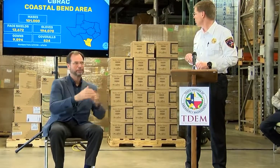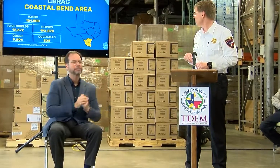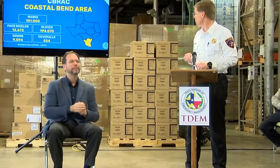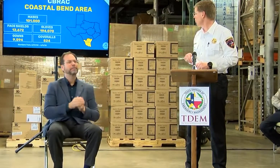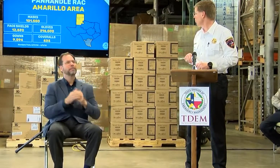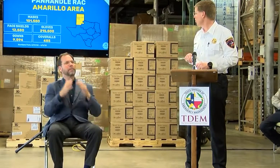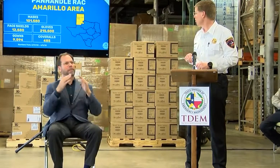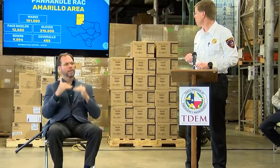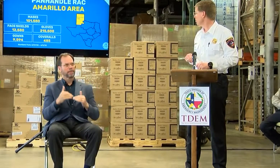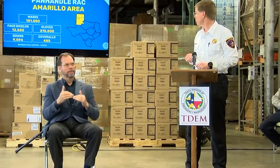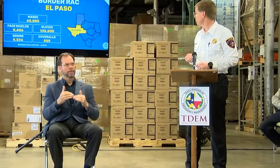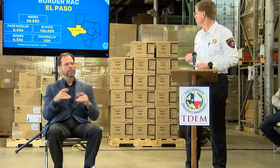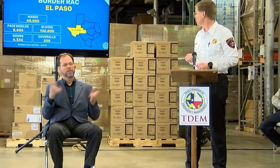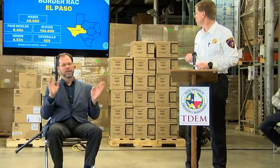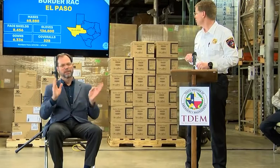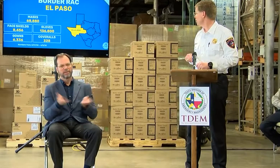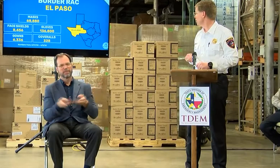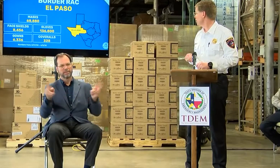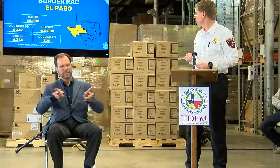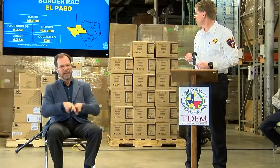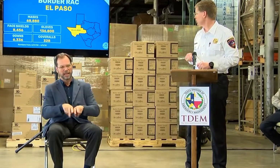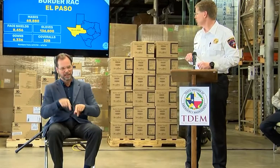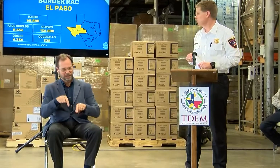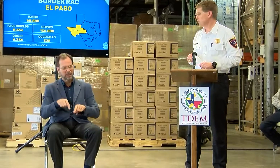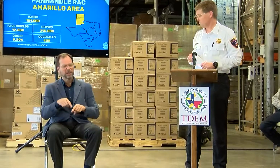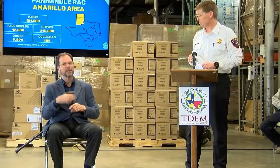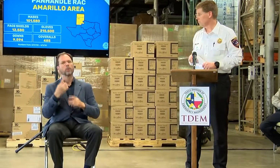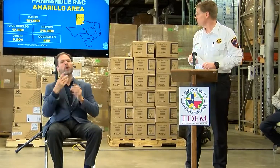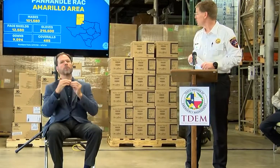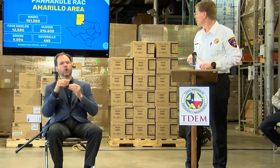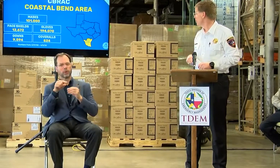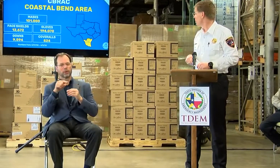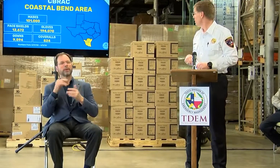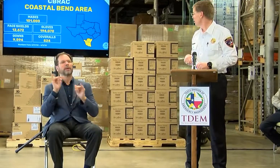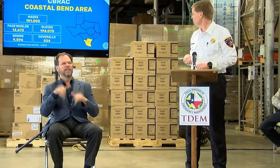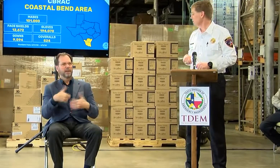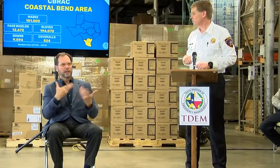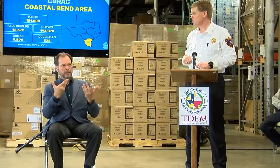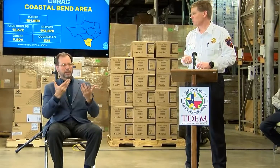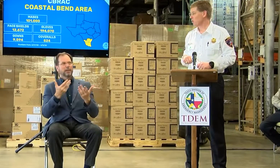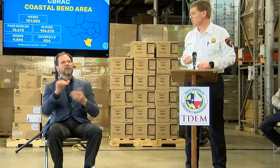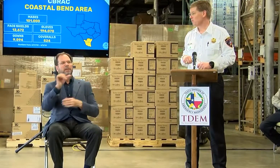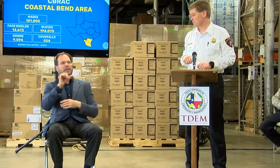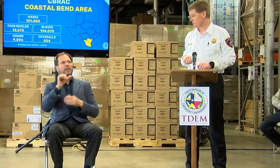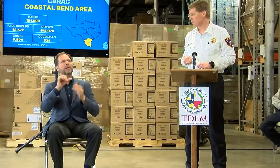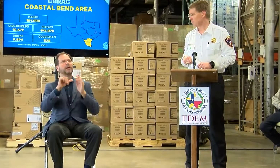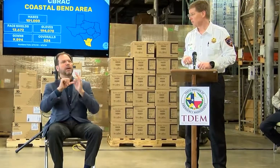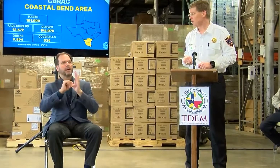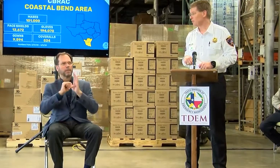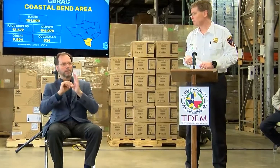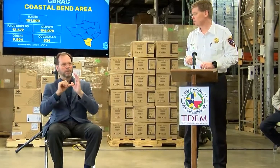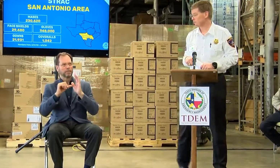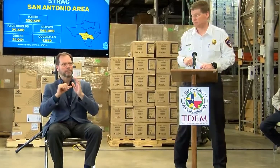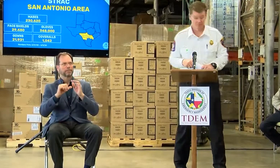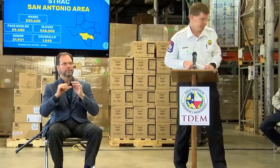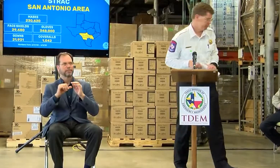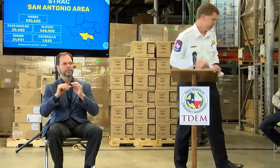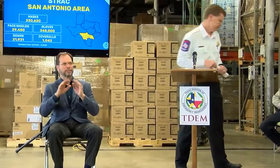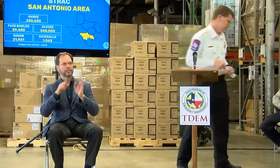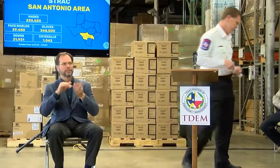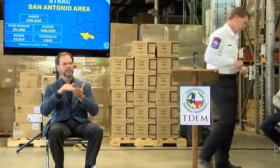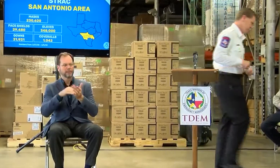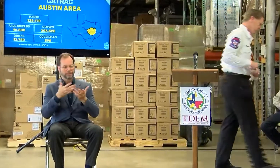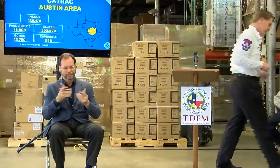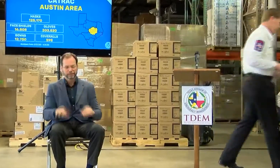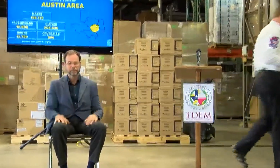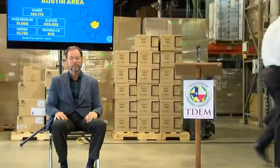And then I think we have one more. There we go. Governor, that's got them all. Very good.